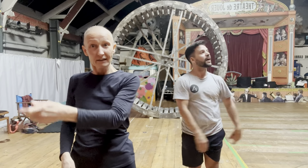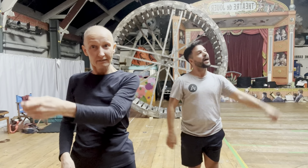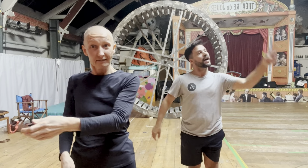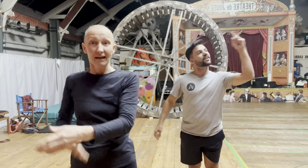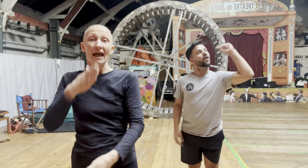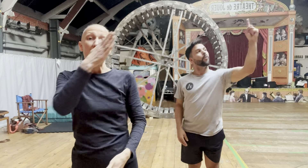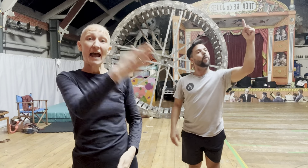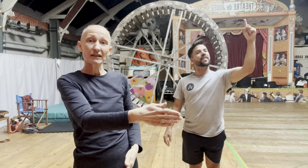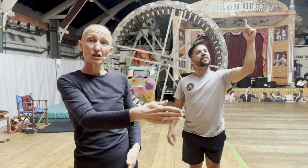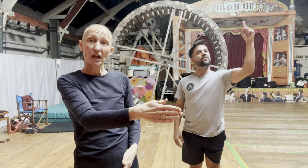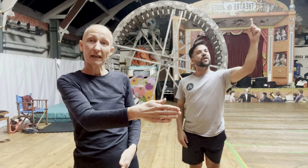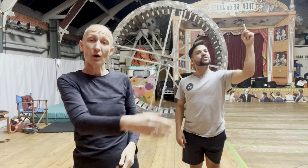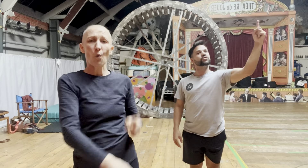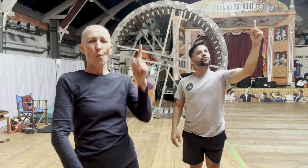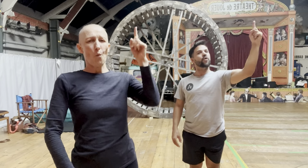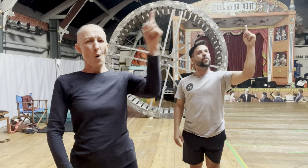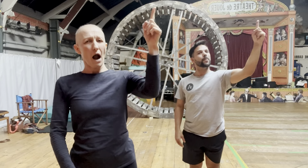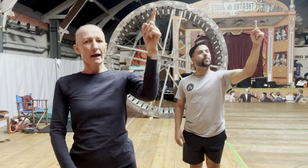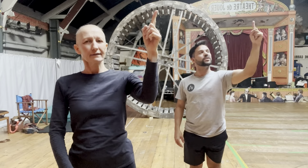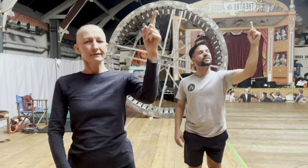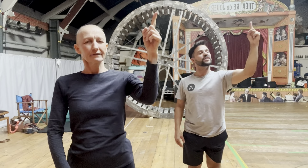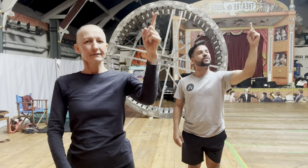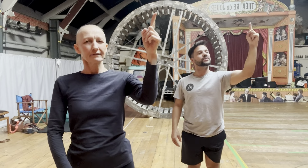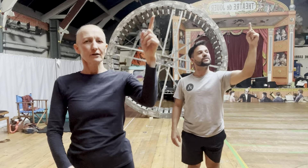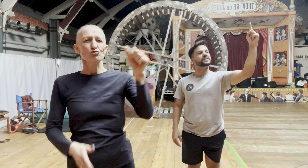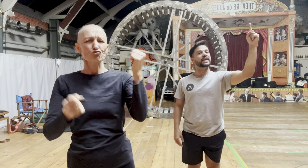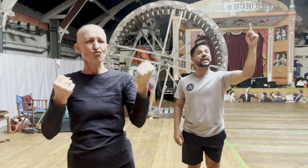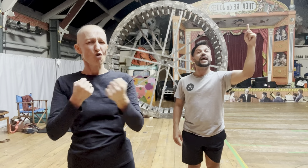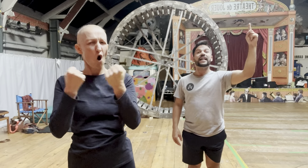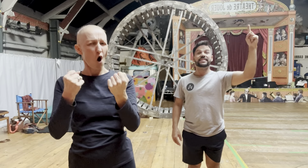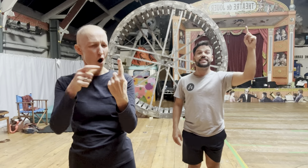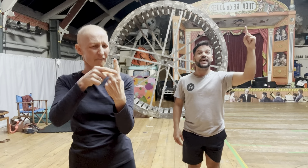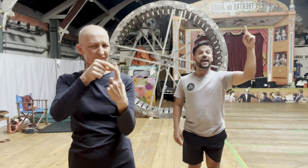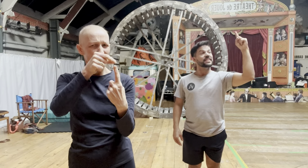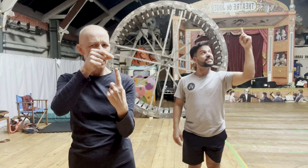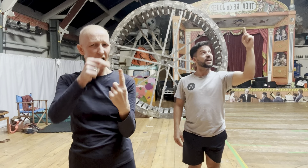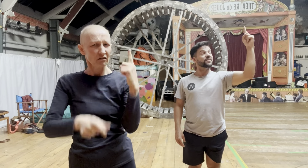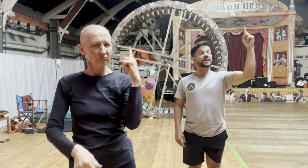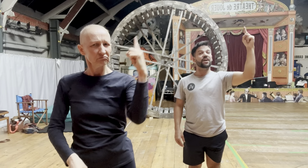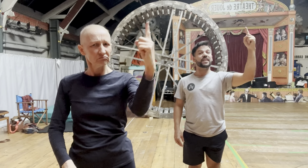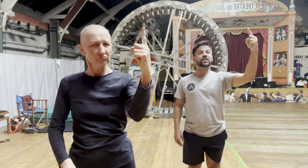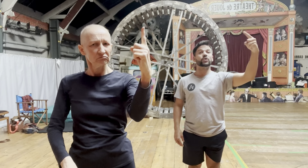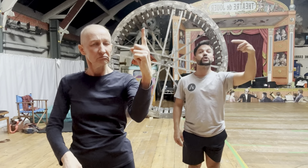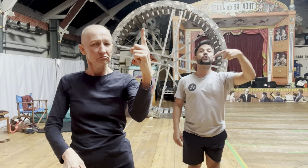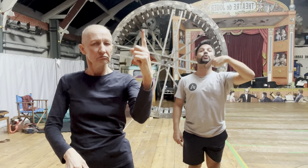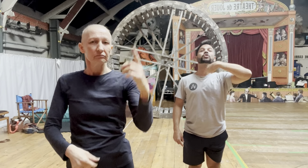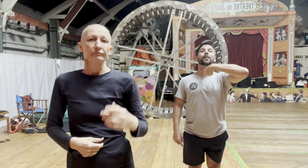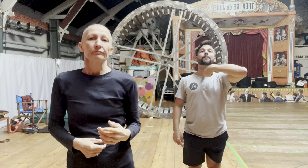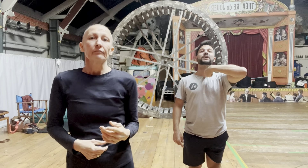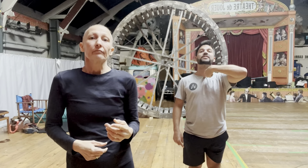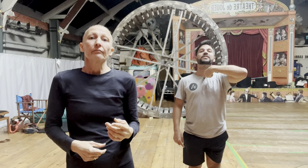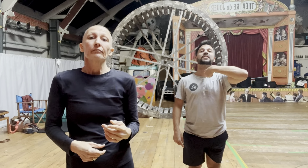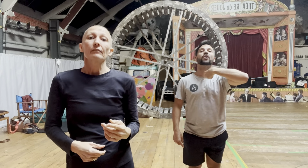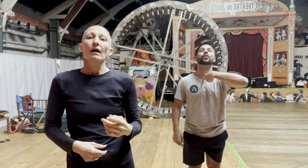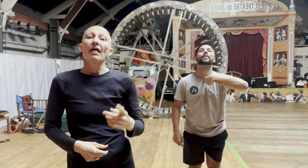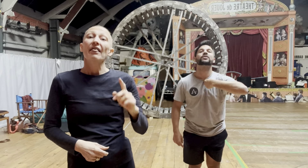and a one, a very strong pointed finger to the ceiling. That finger then goes to your top button by your